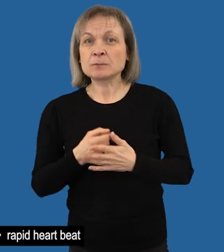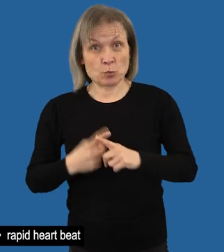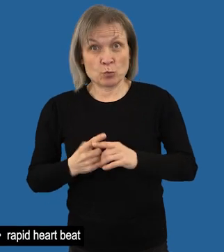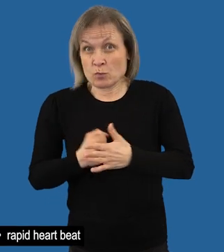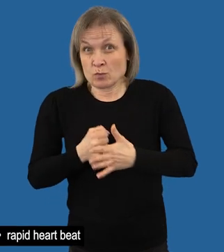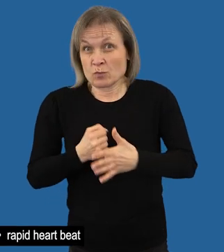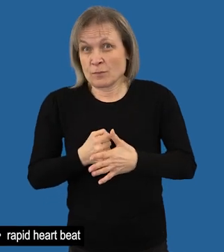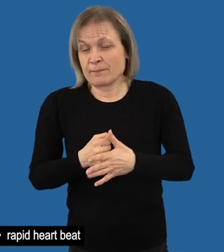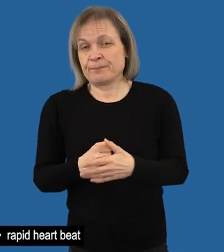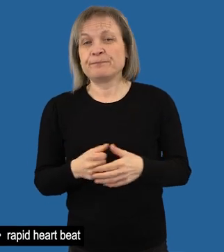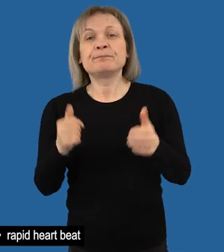Rapid heartbeat.